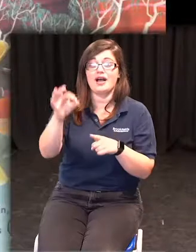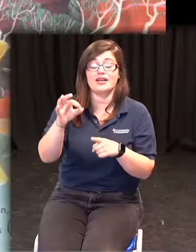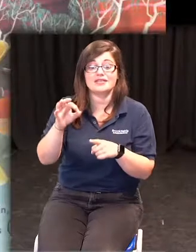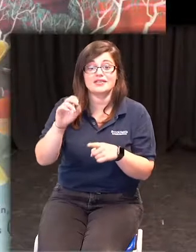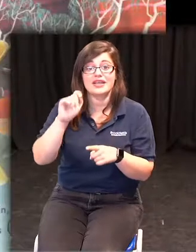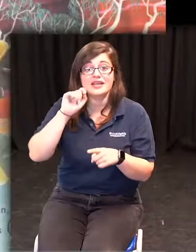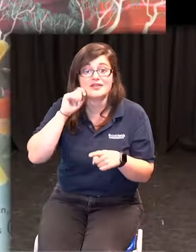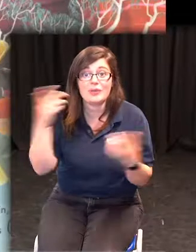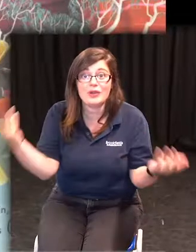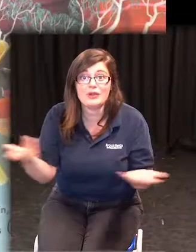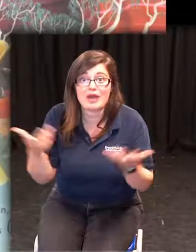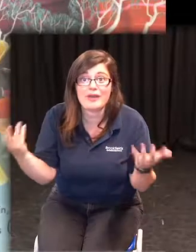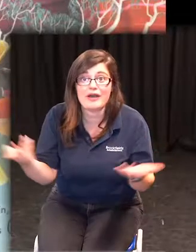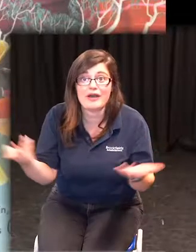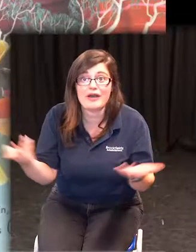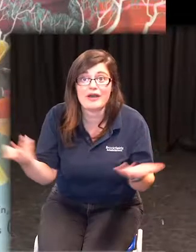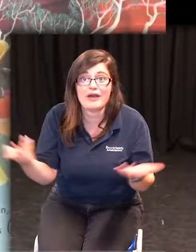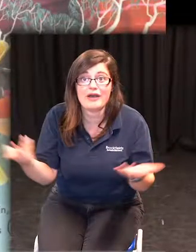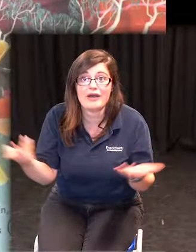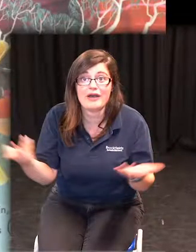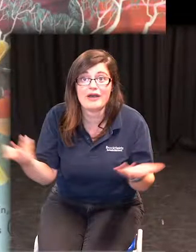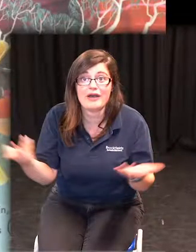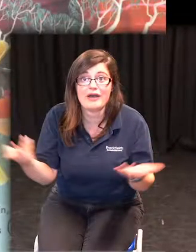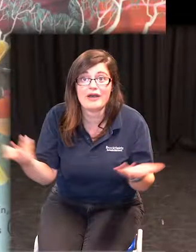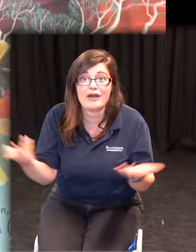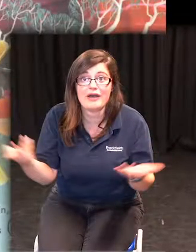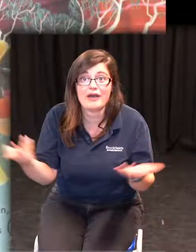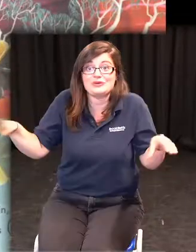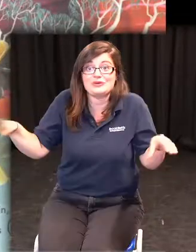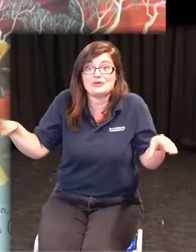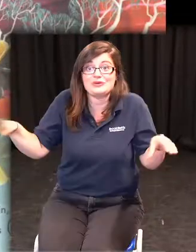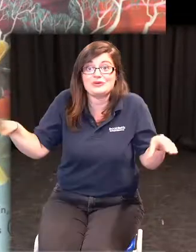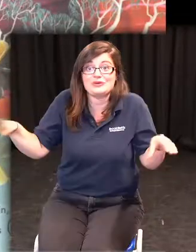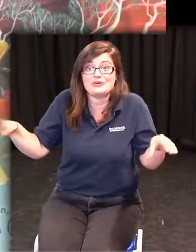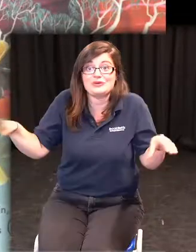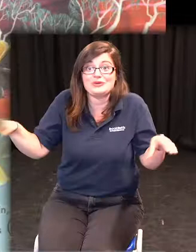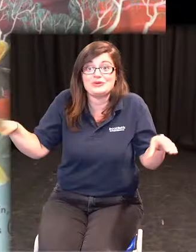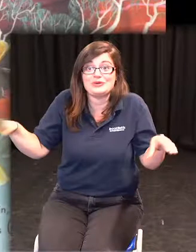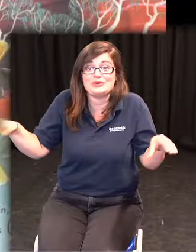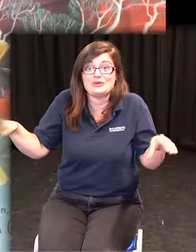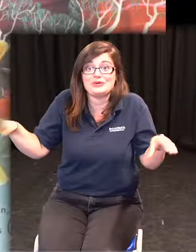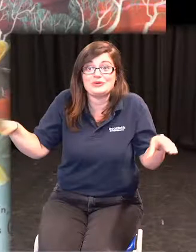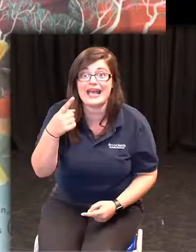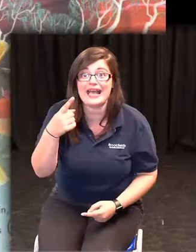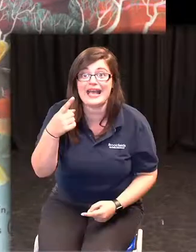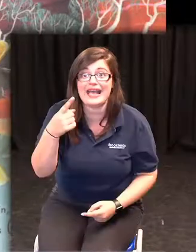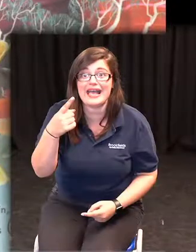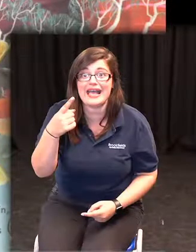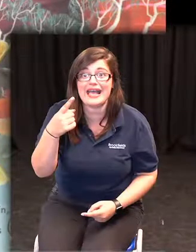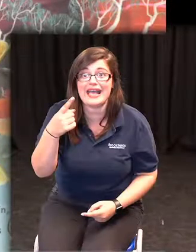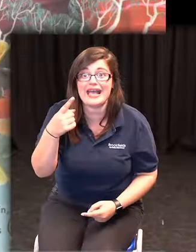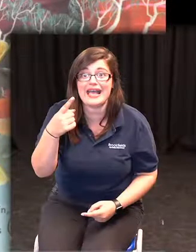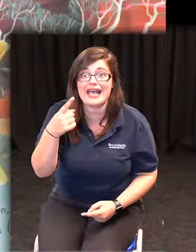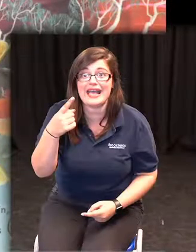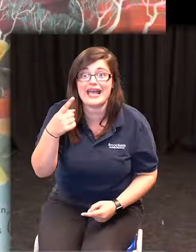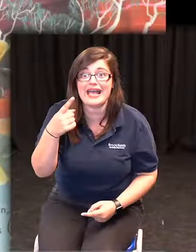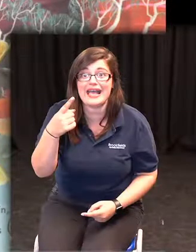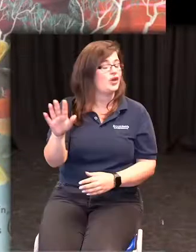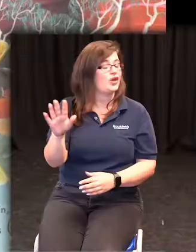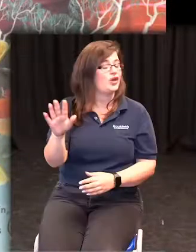asked, "Now will you come out and play?" the crowd all joined in with, "What do you say?" And even though this